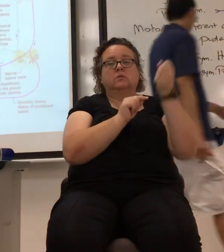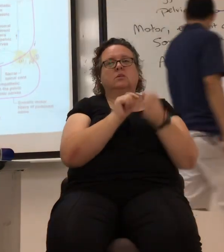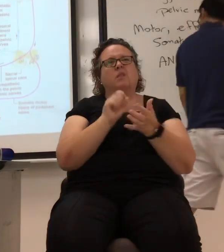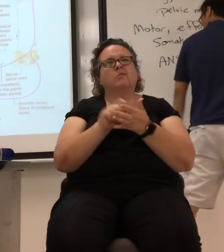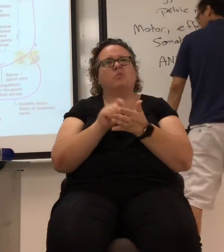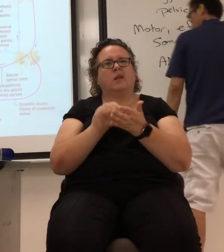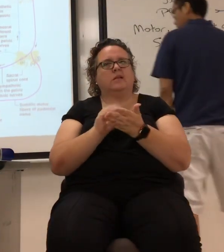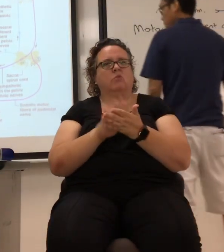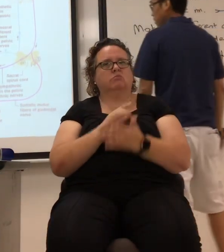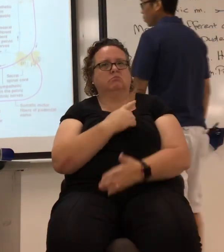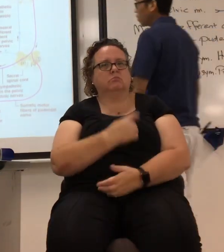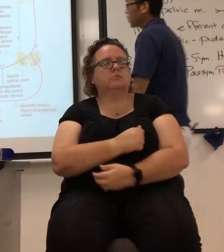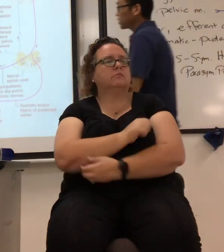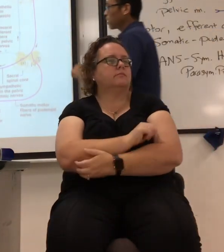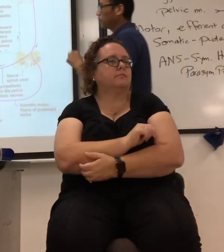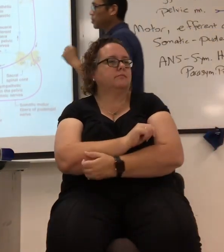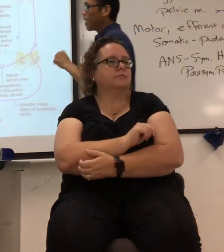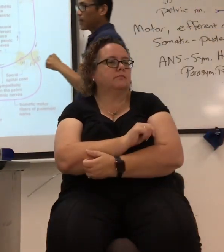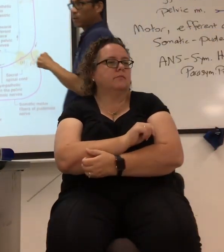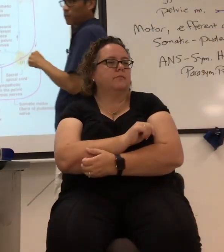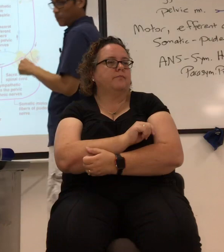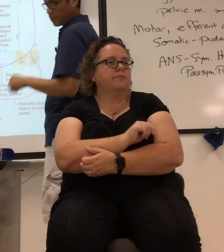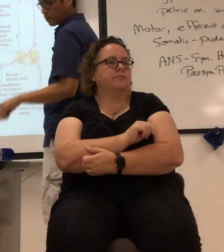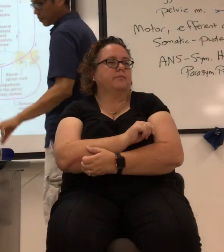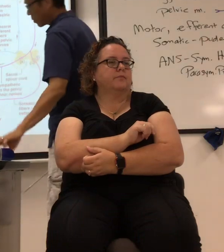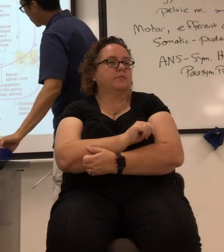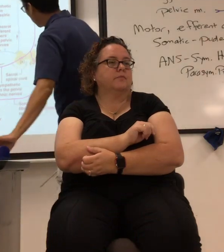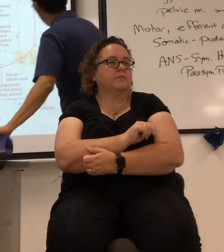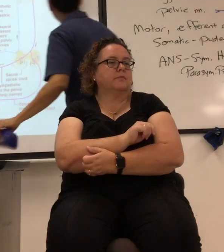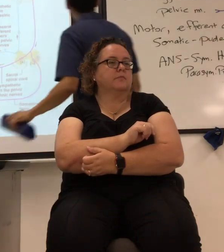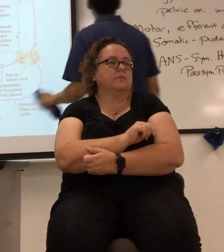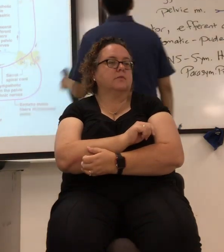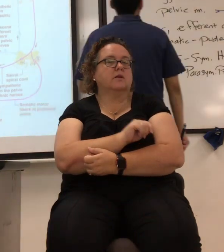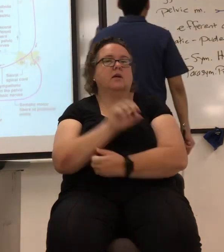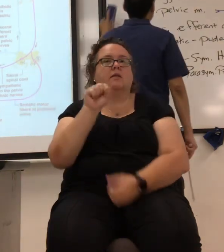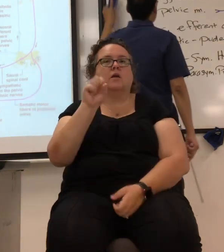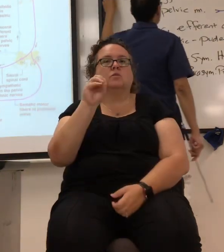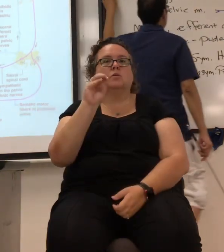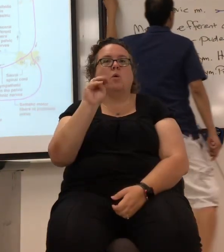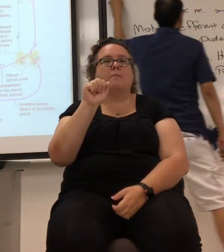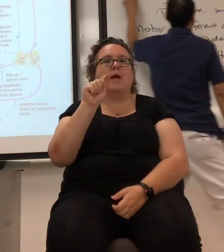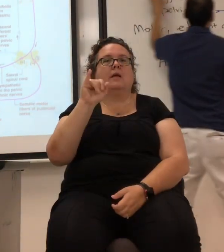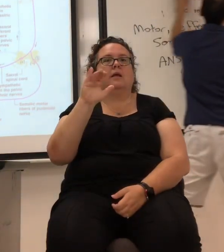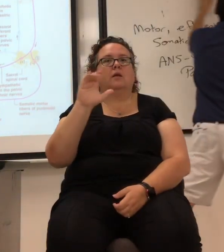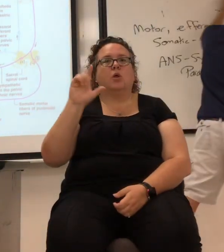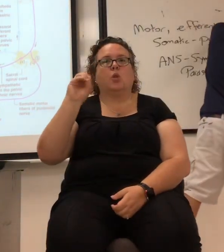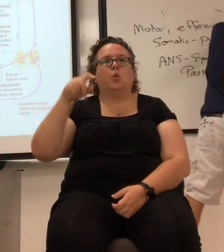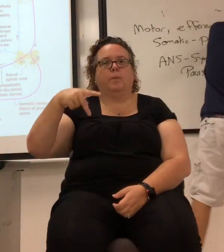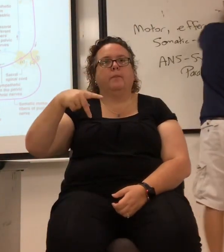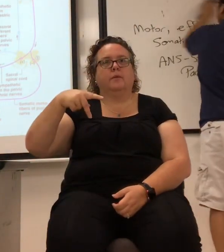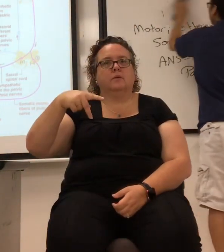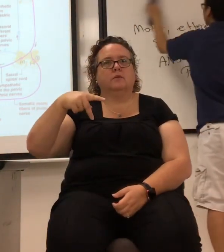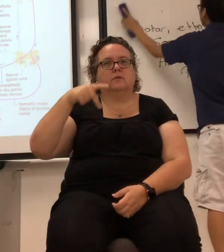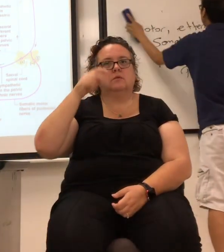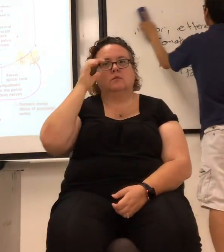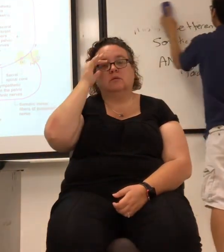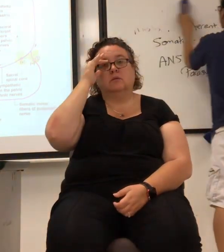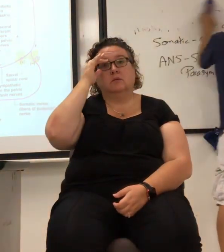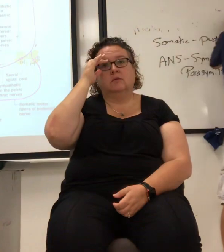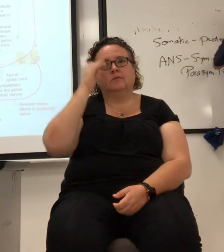brain can help, it's part of the midbrain. They show you a part of the thoracic or lumbar spine, because that's the sympathetic